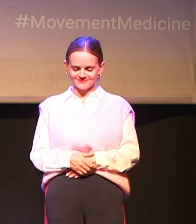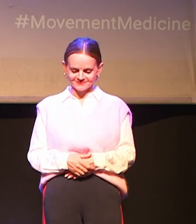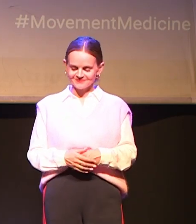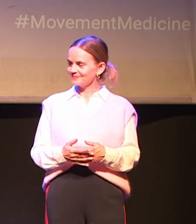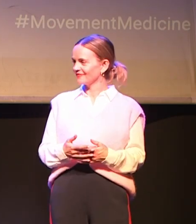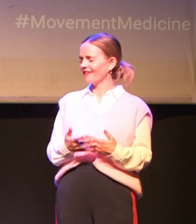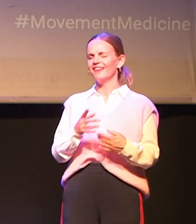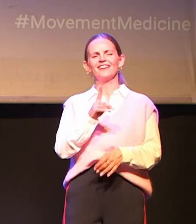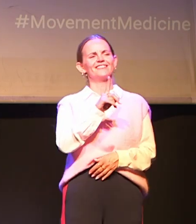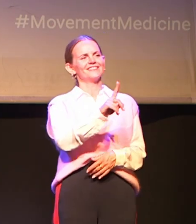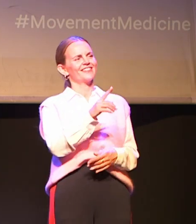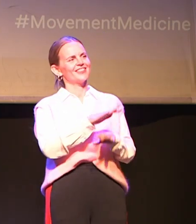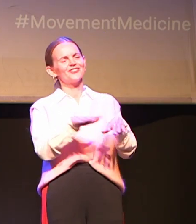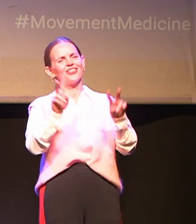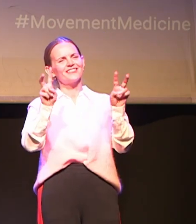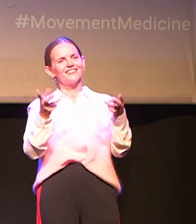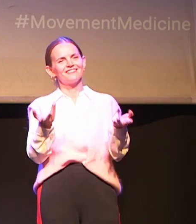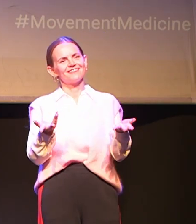Yeah, but that wasn't going to be the title.